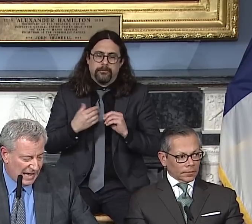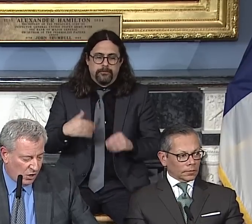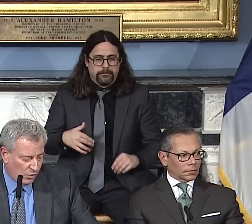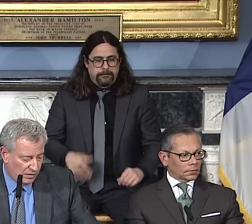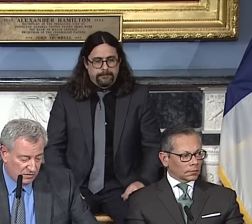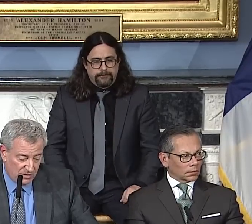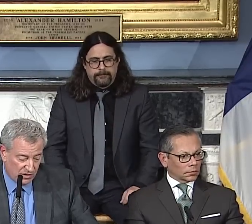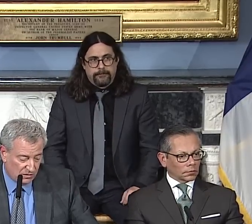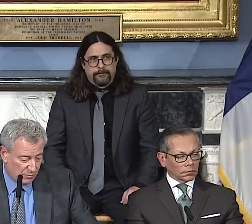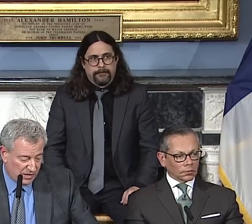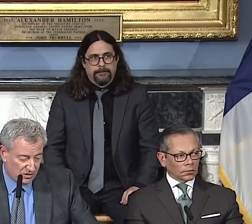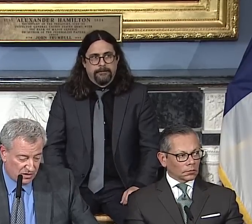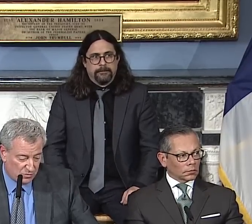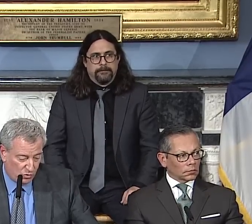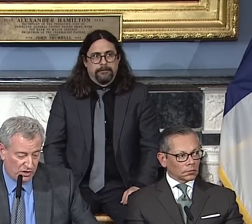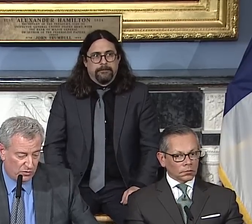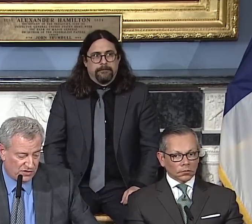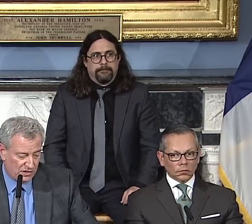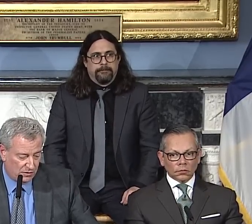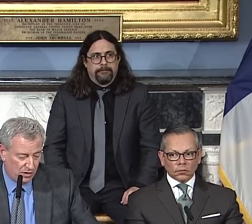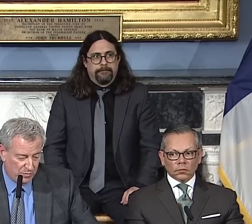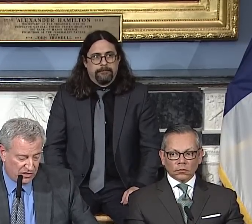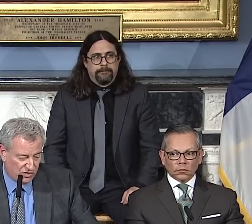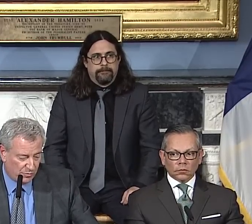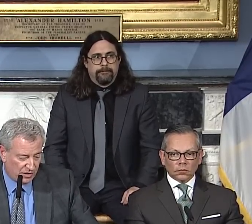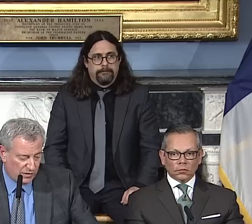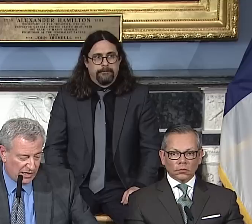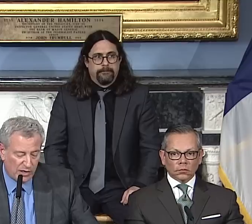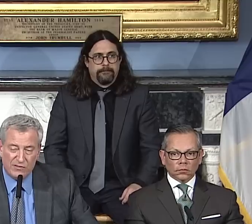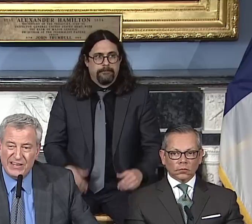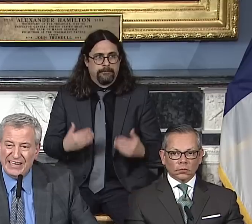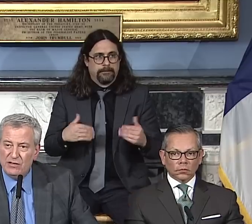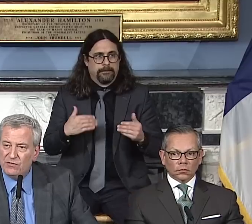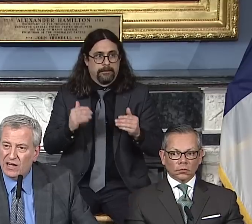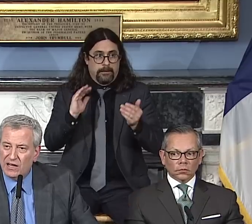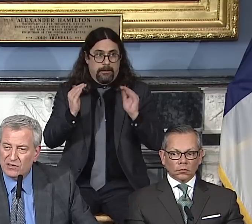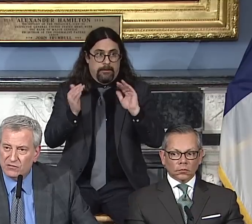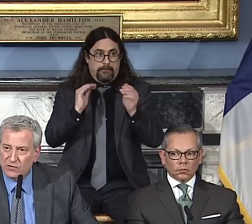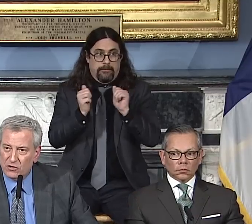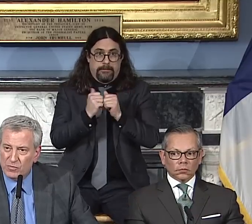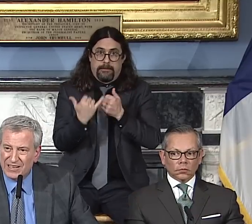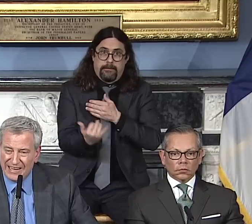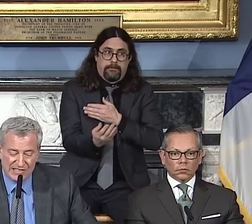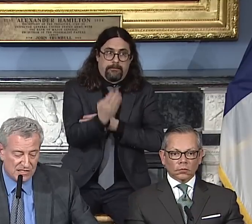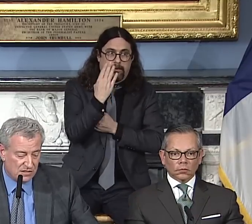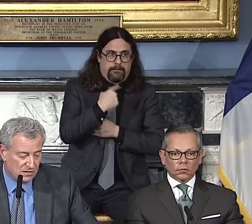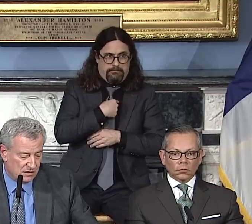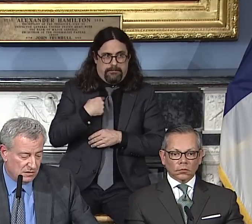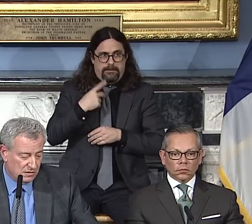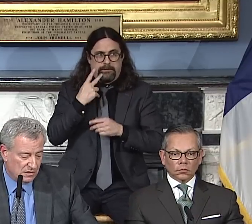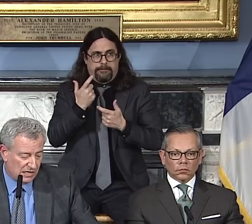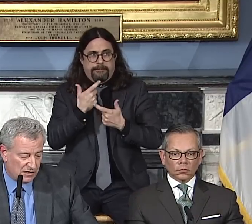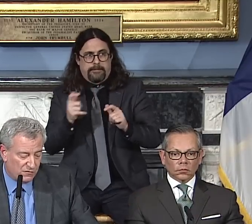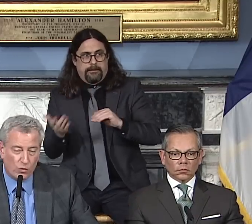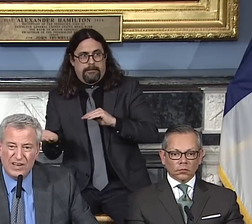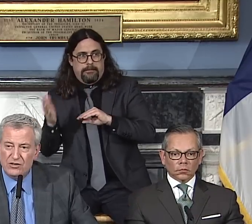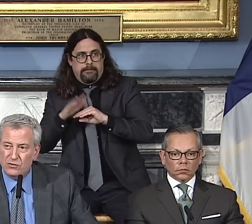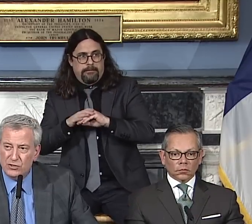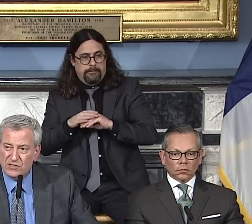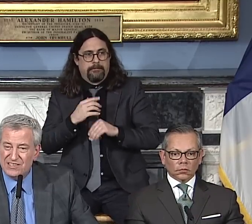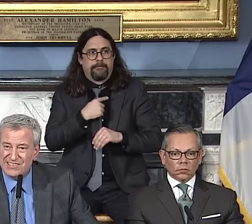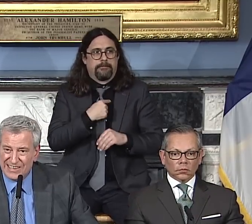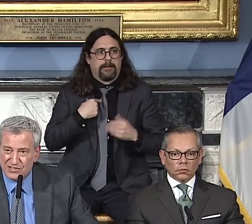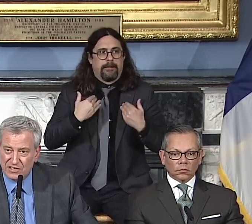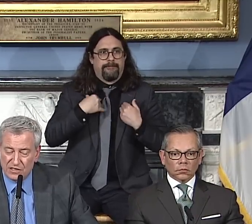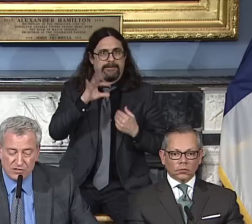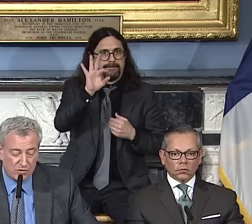We now, and even compared to this morning, we've seen a big jump. We now have 95 confirmed cases. That is 42